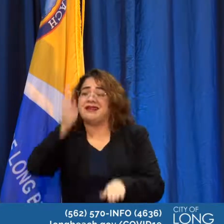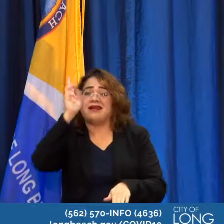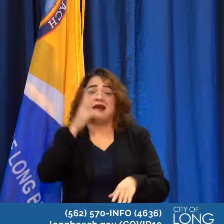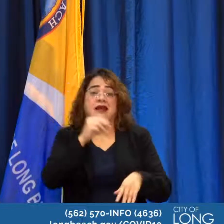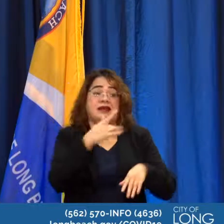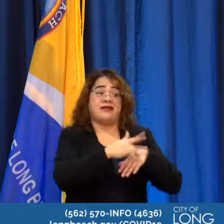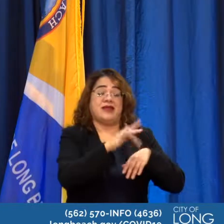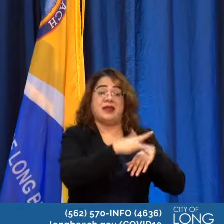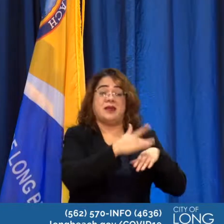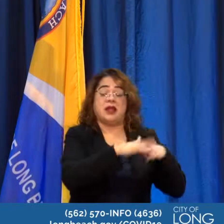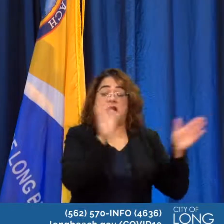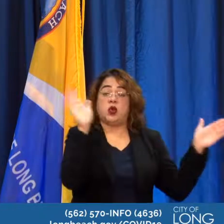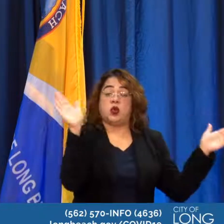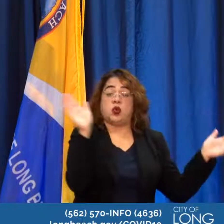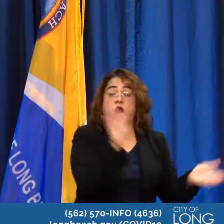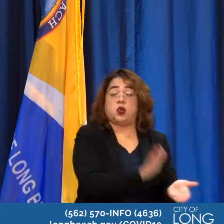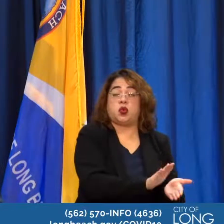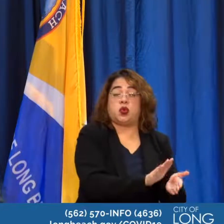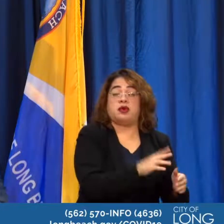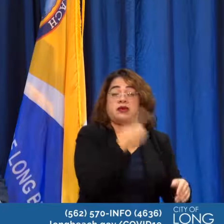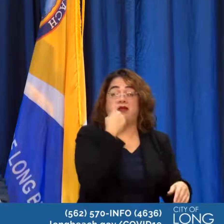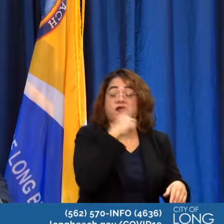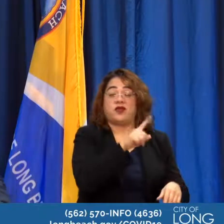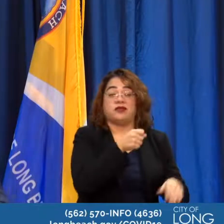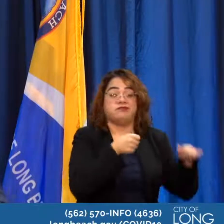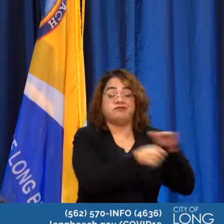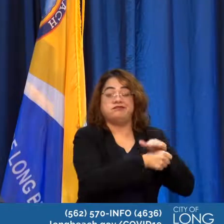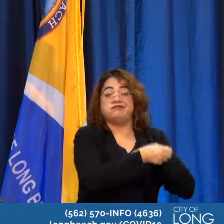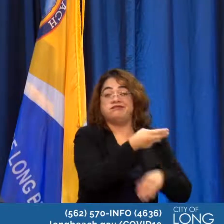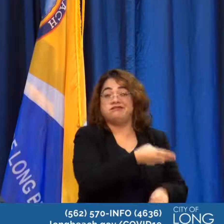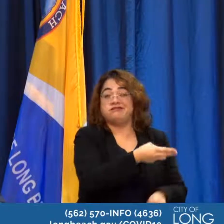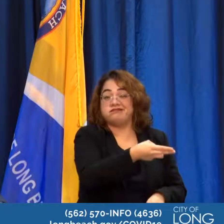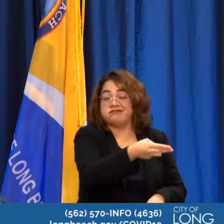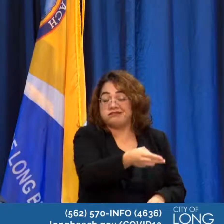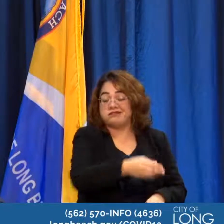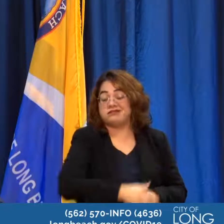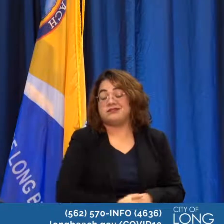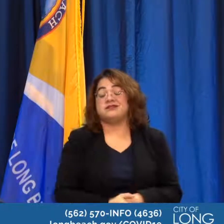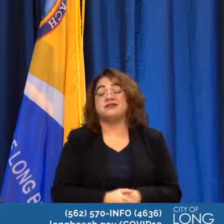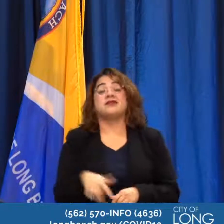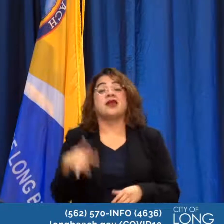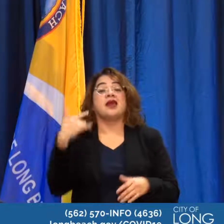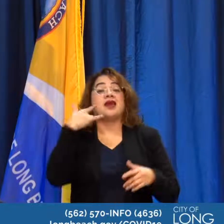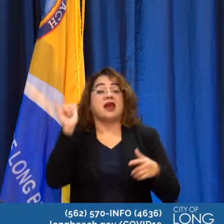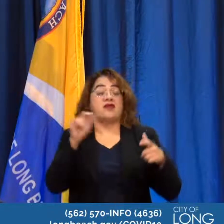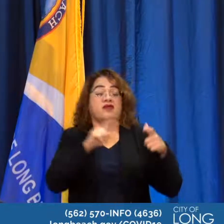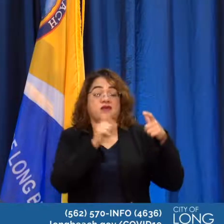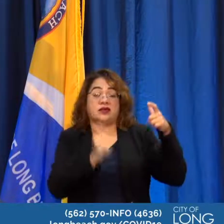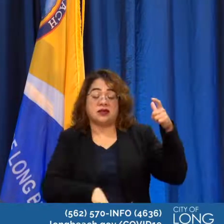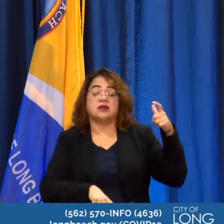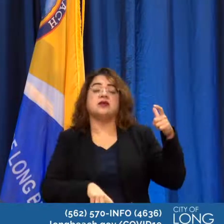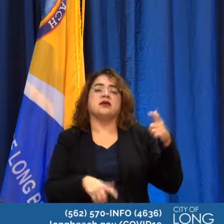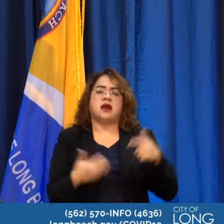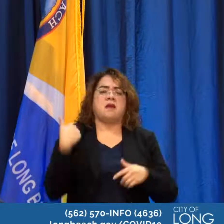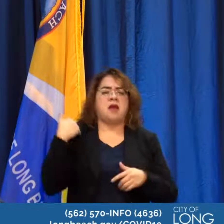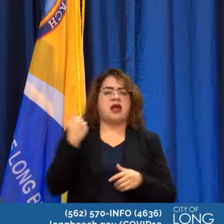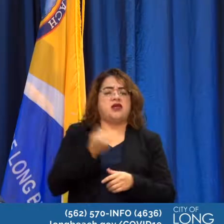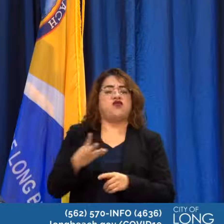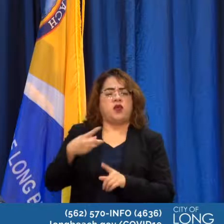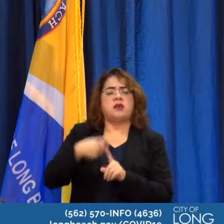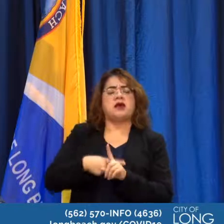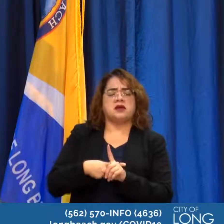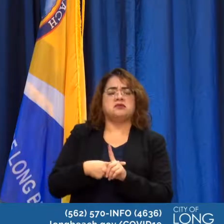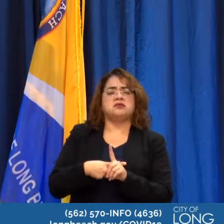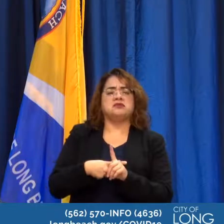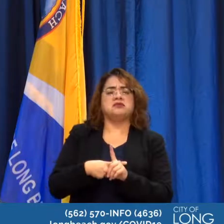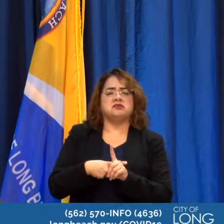beds. Here in California, while we have throughout the last few months managed